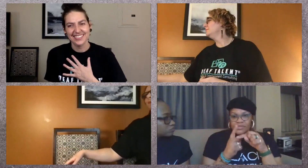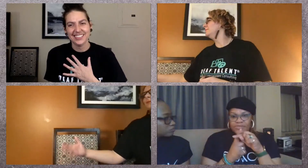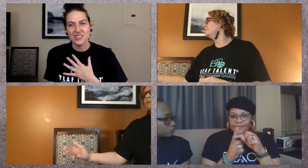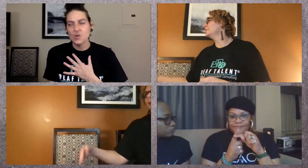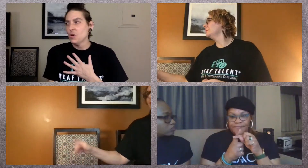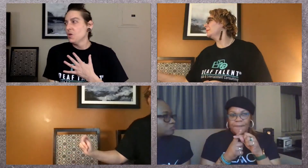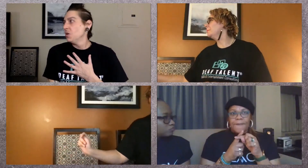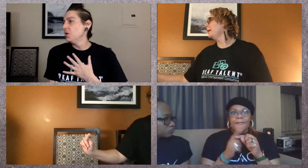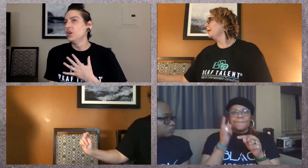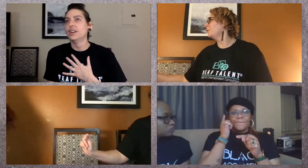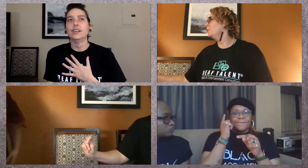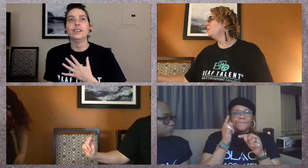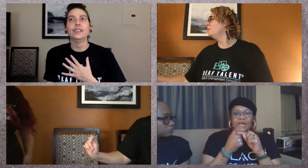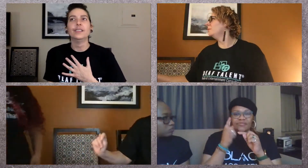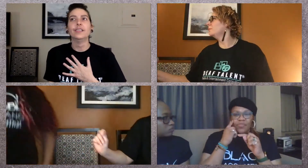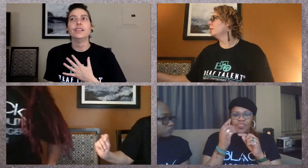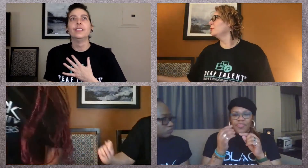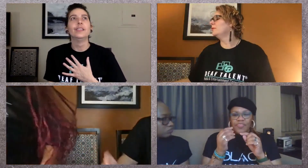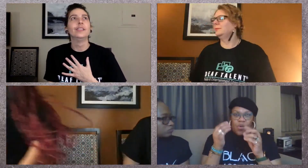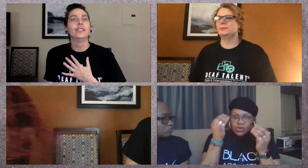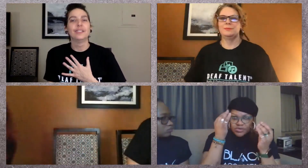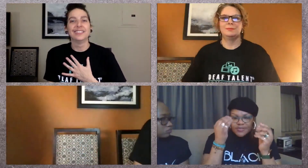more of a, like,